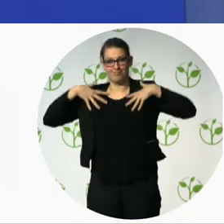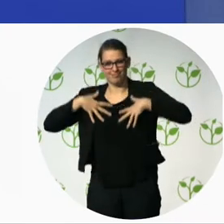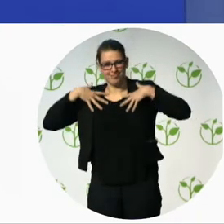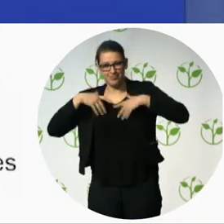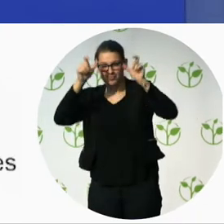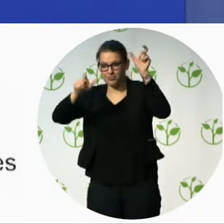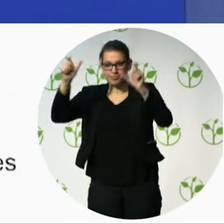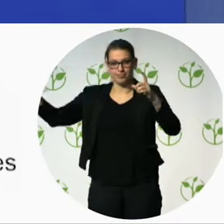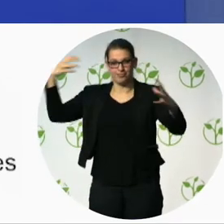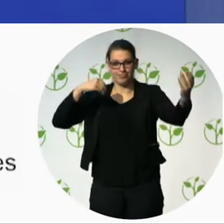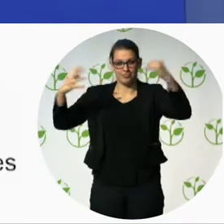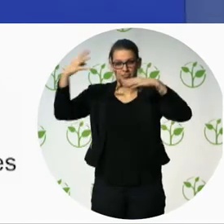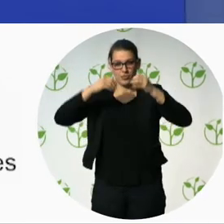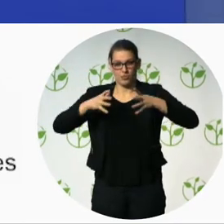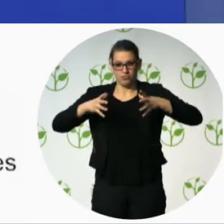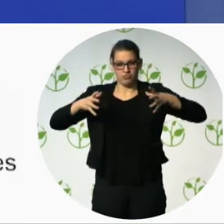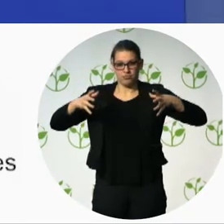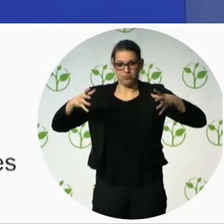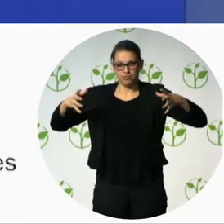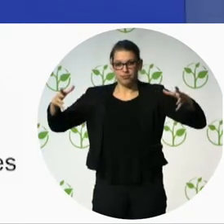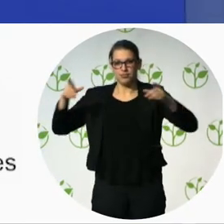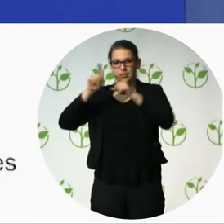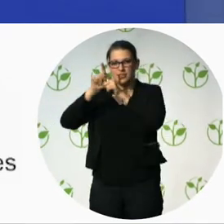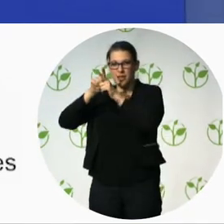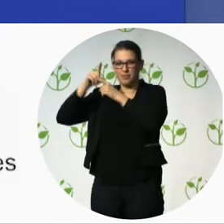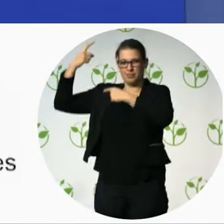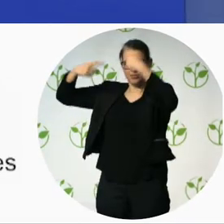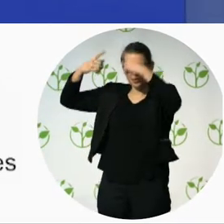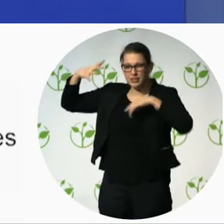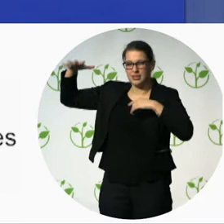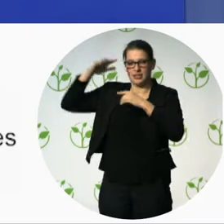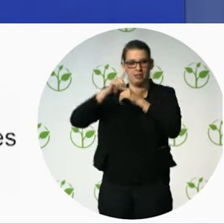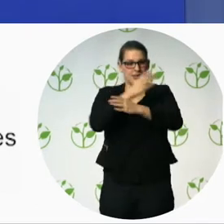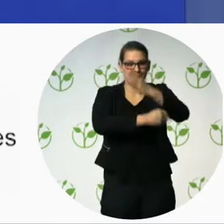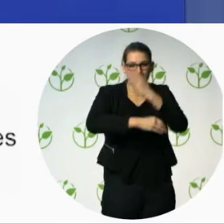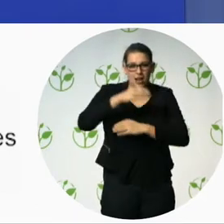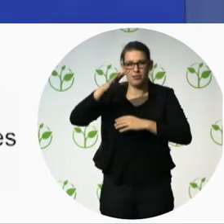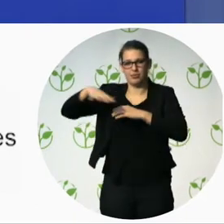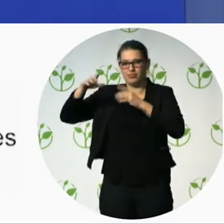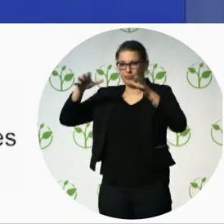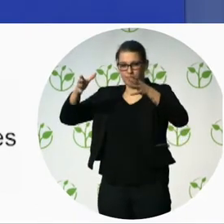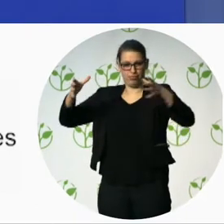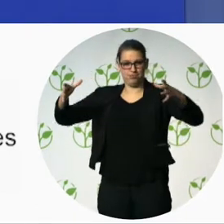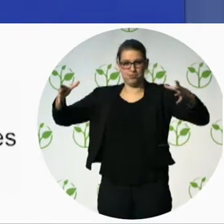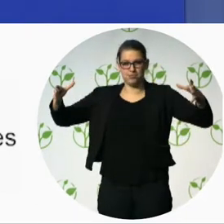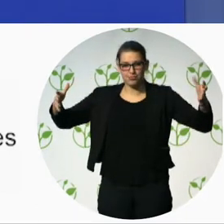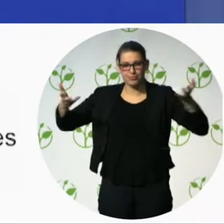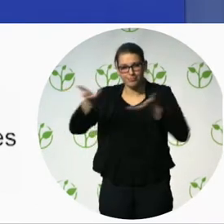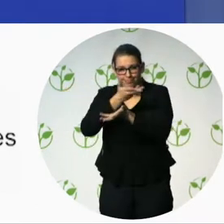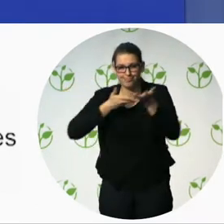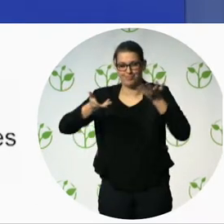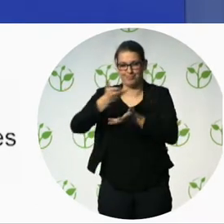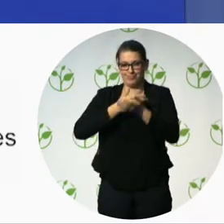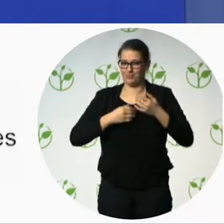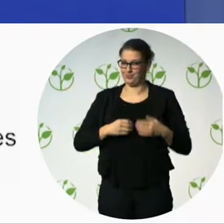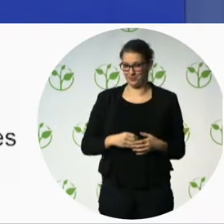in the implementation of policies related to disabilities. When I started preparing